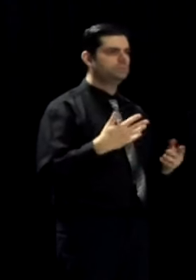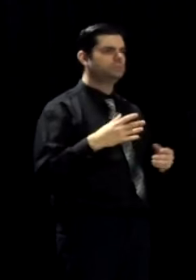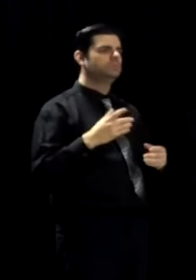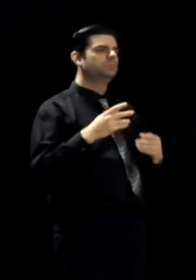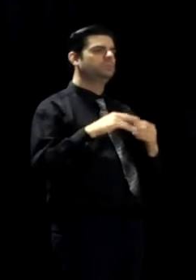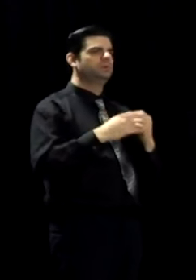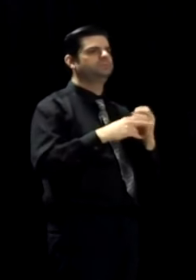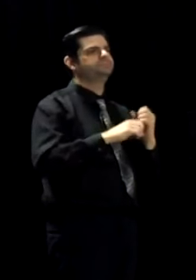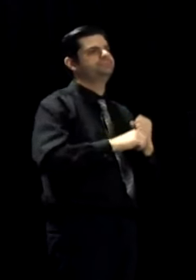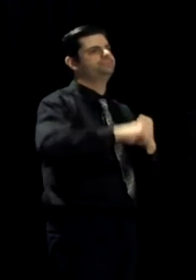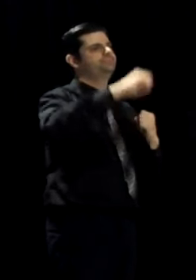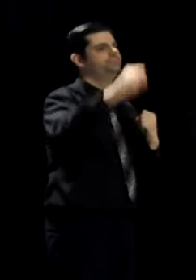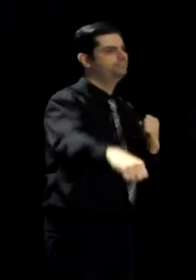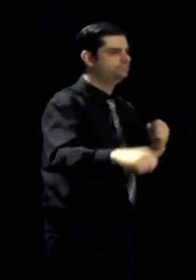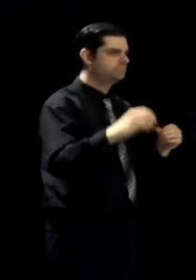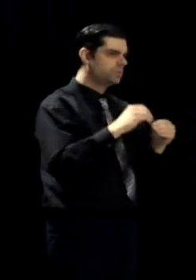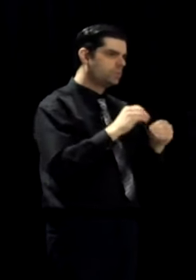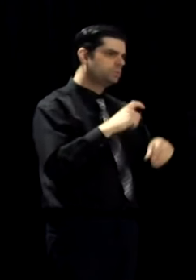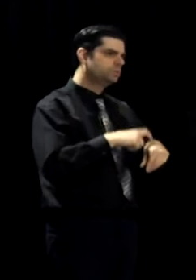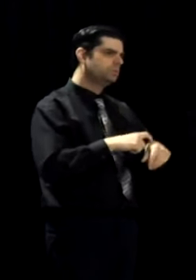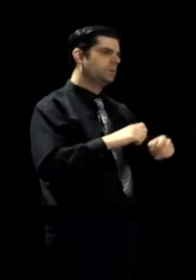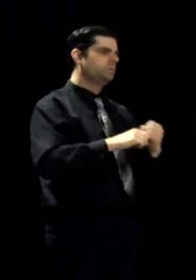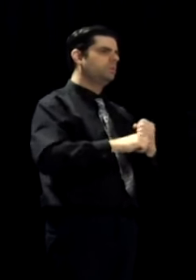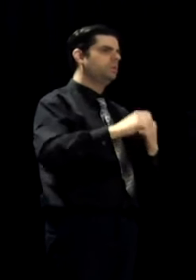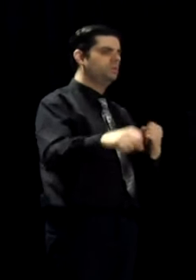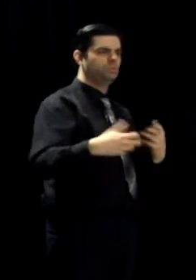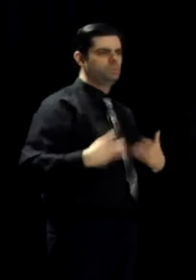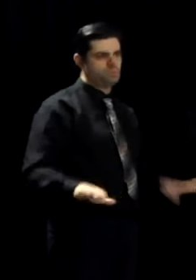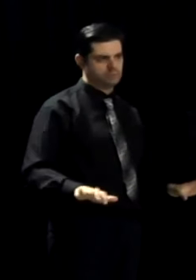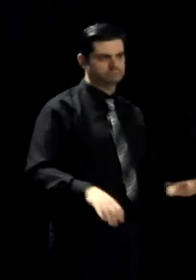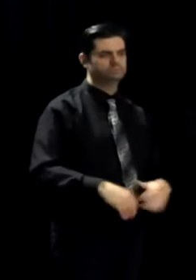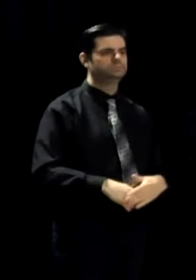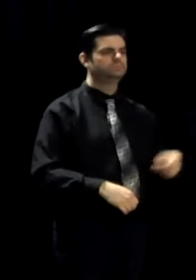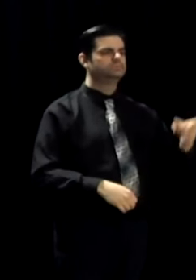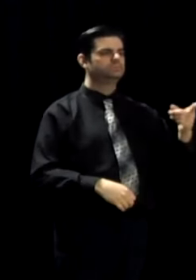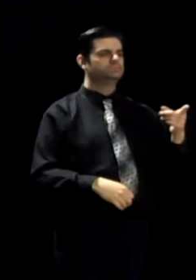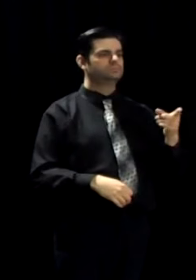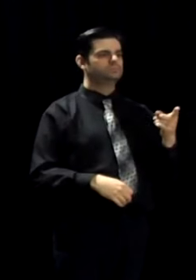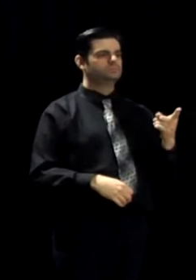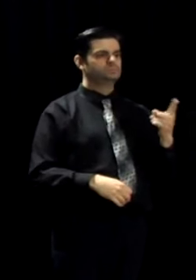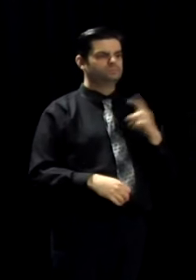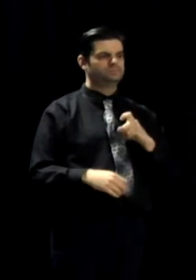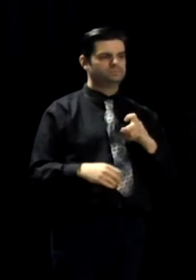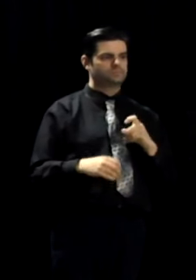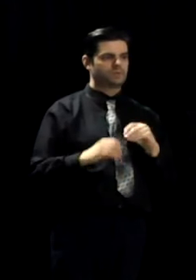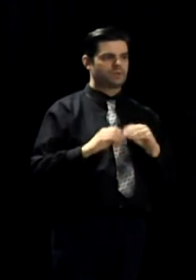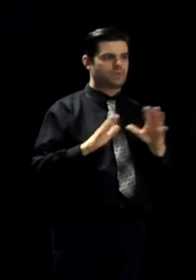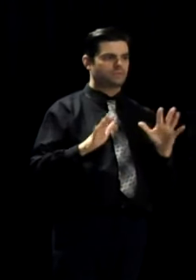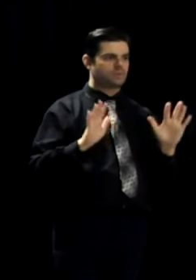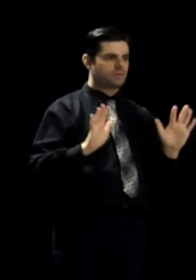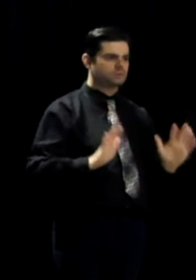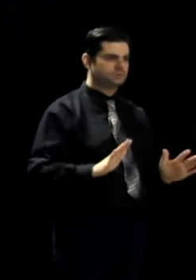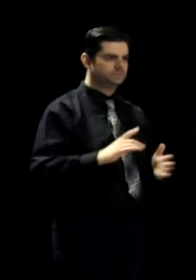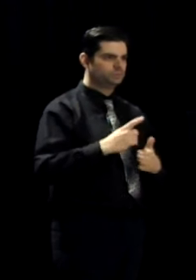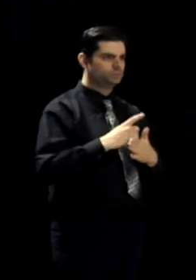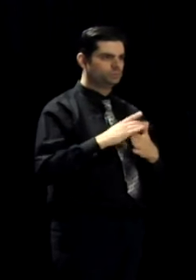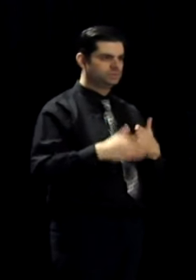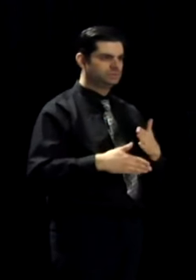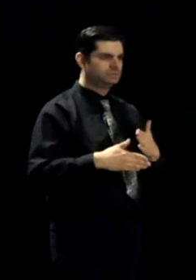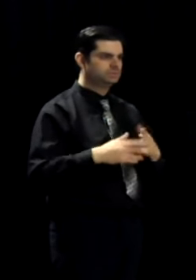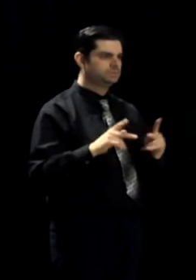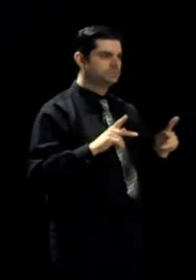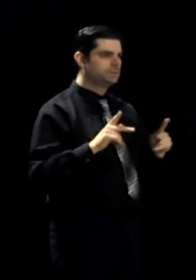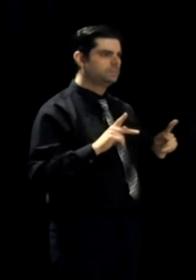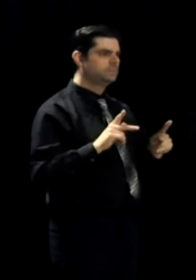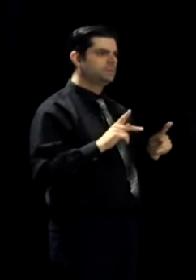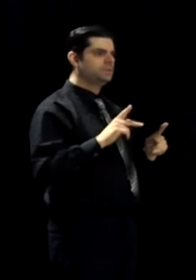worse. You mentioned, obviously the weather's awesome this weekend, and with that, people are going to the parks and